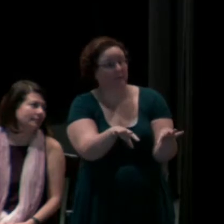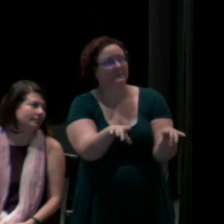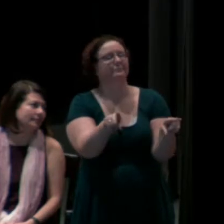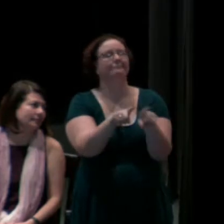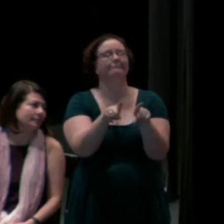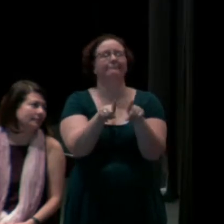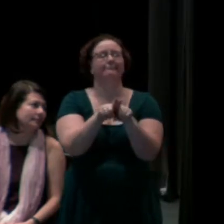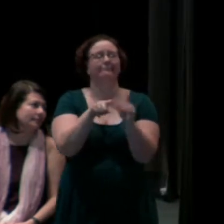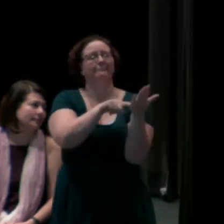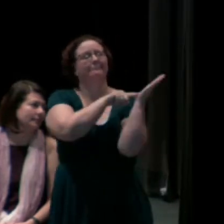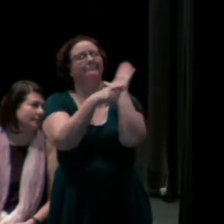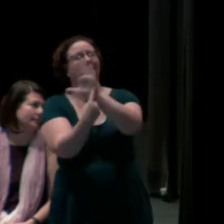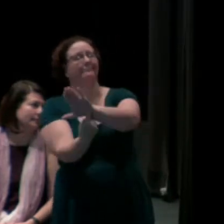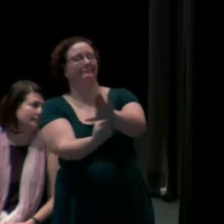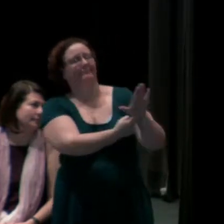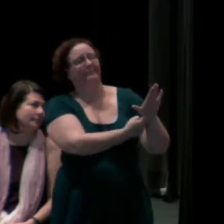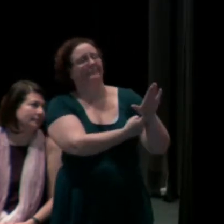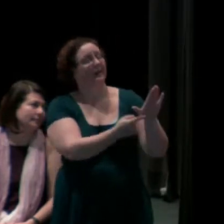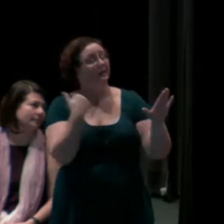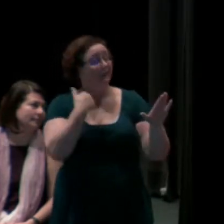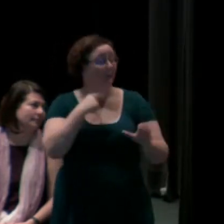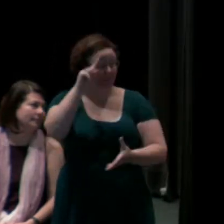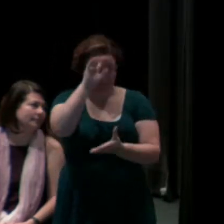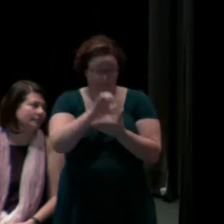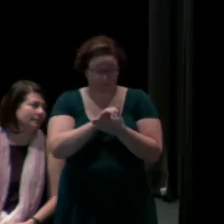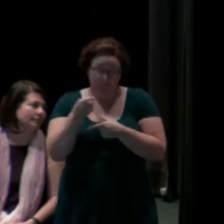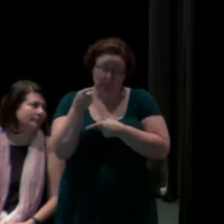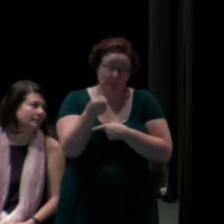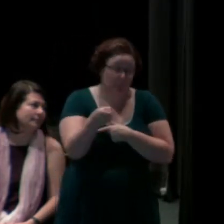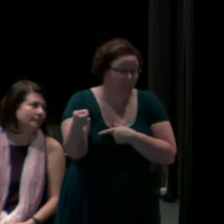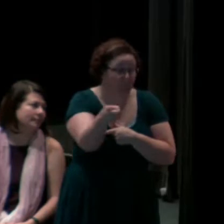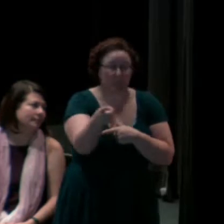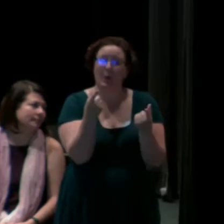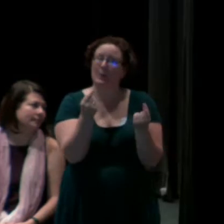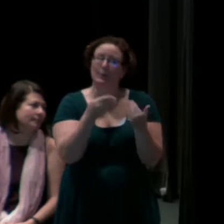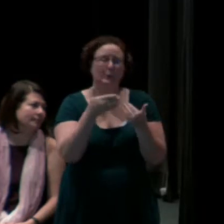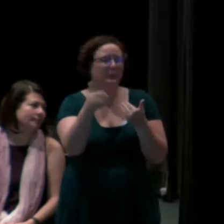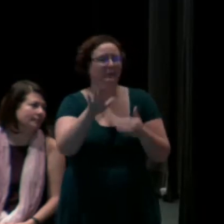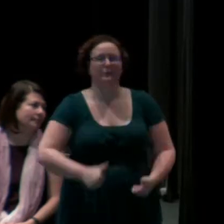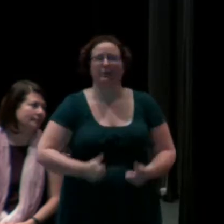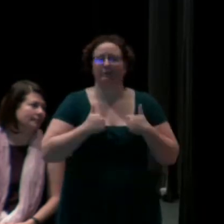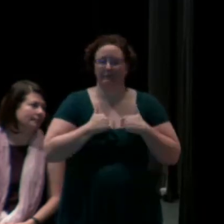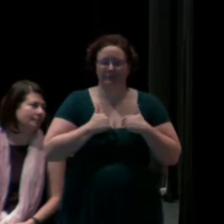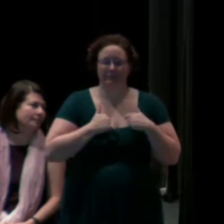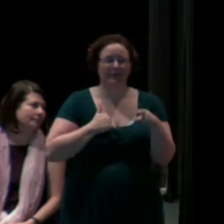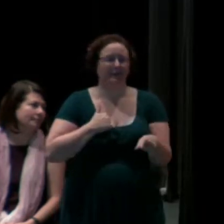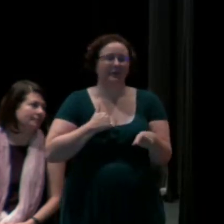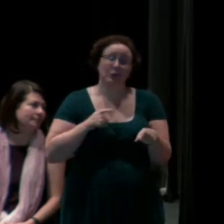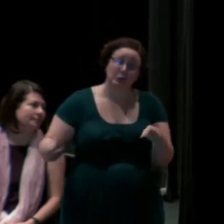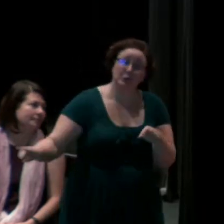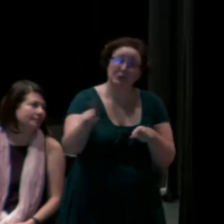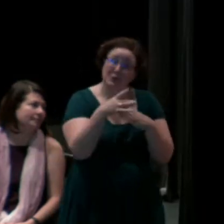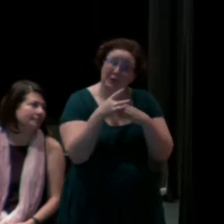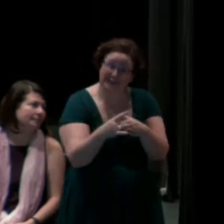it's also a demonstration that we believe in you and what you're going to do next. You are our